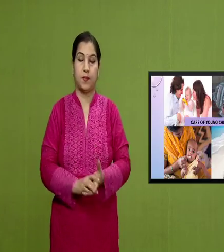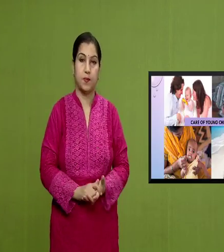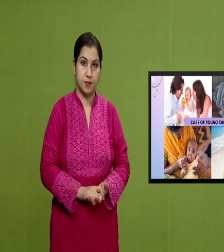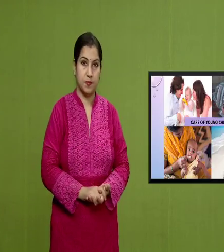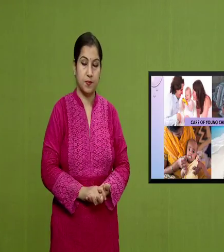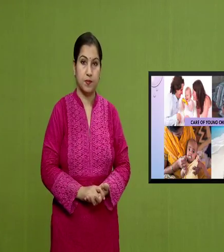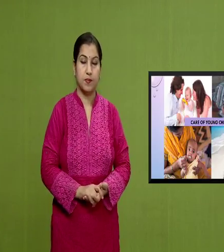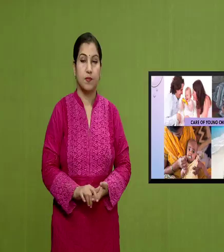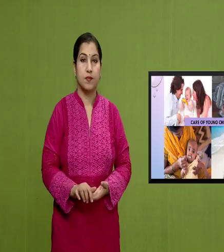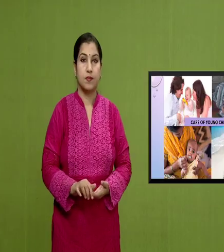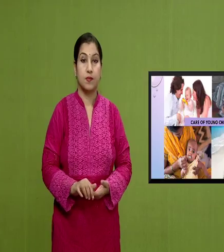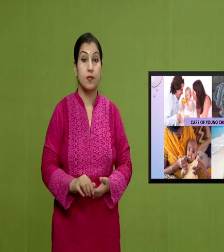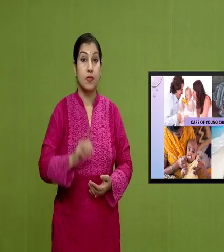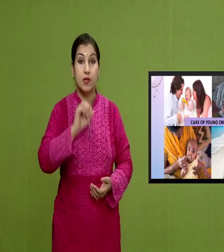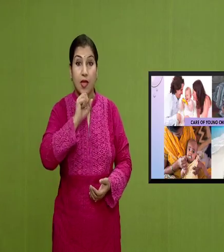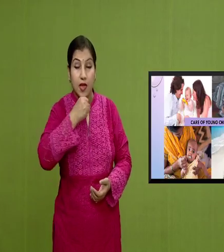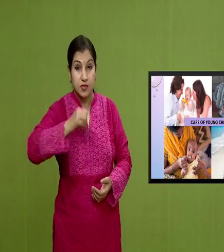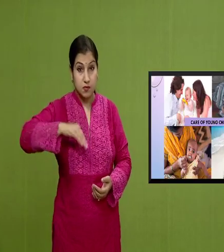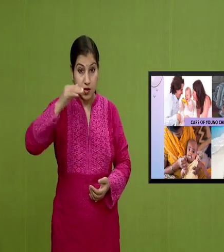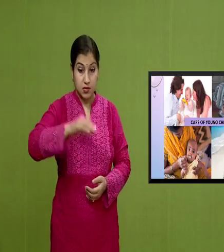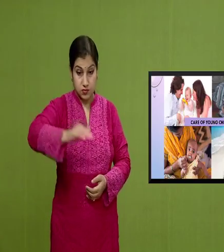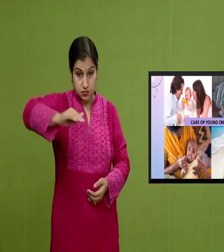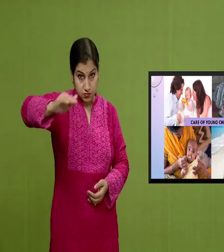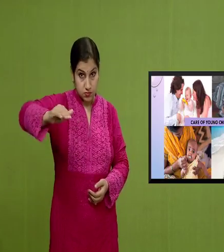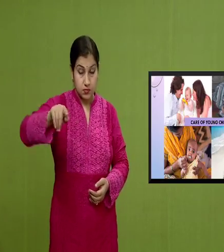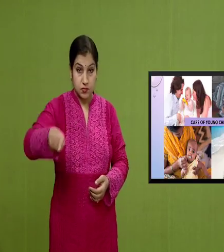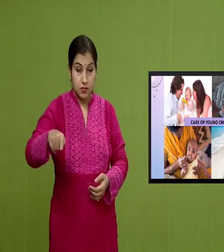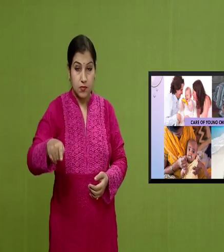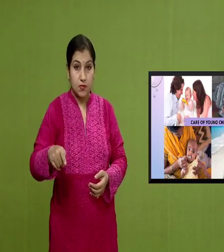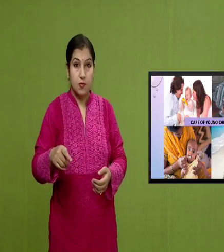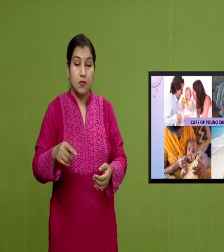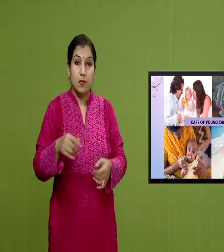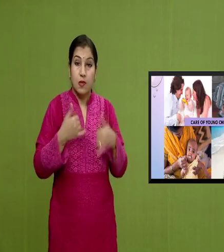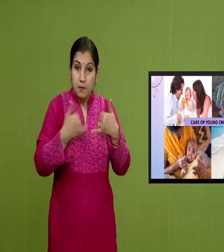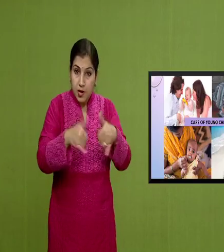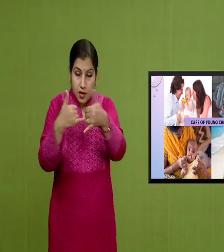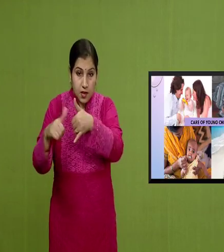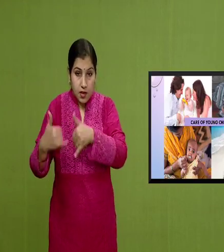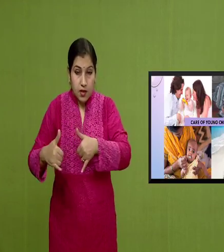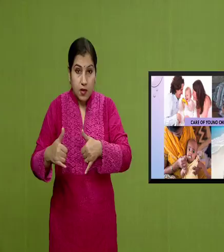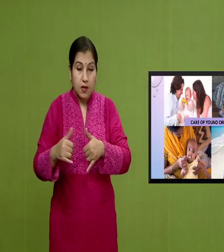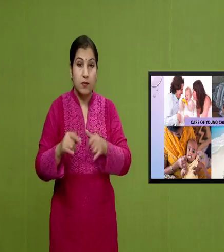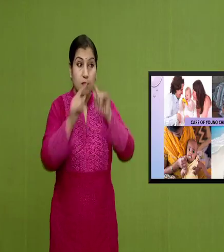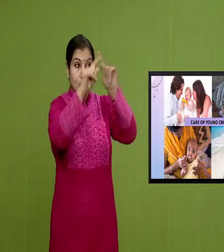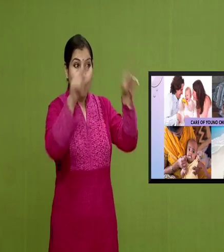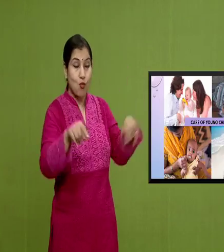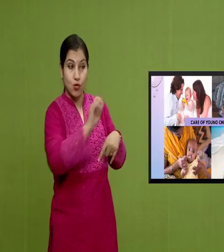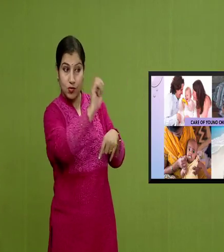Older children gradually start playing board games,